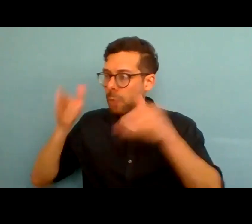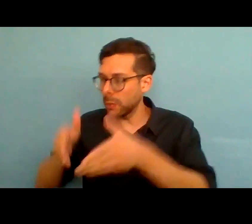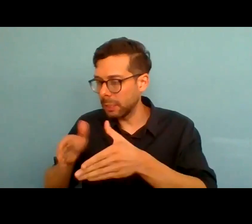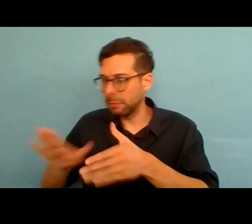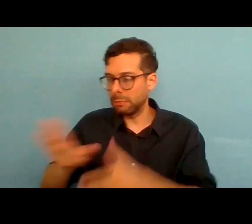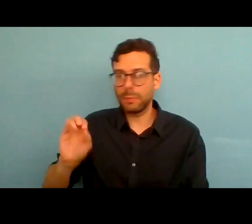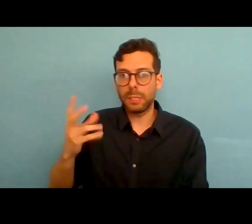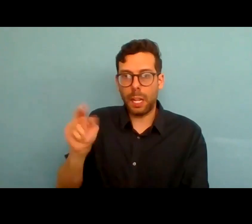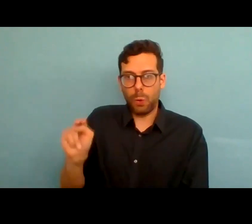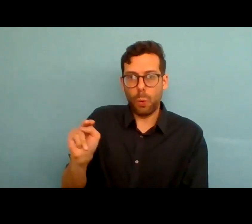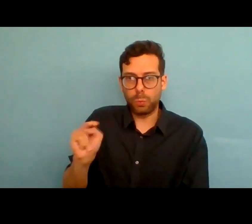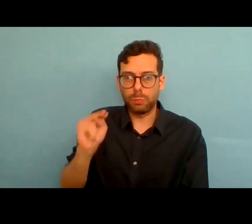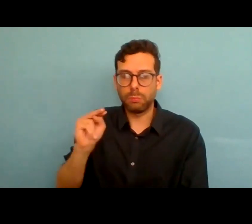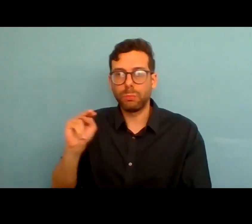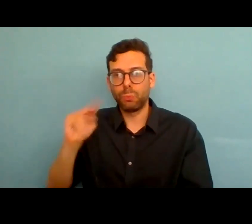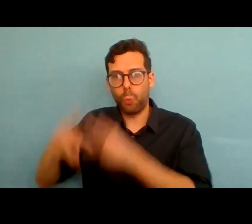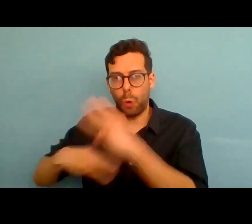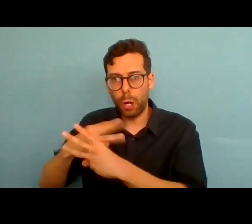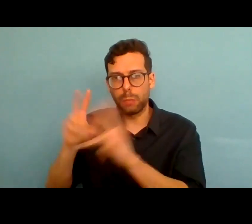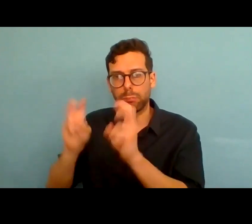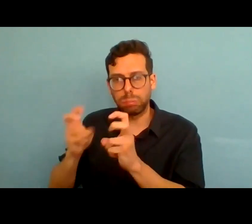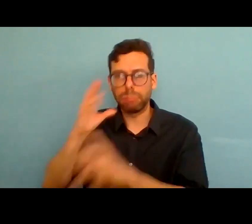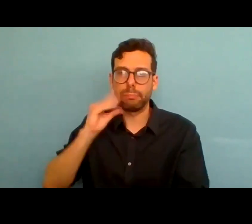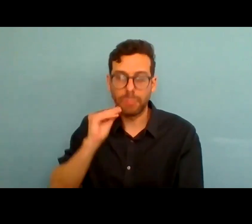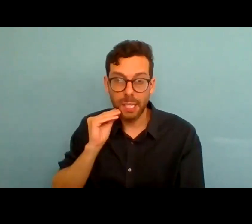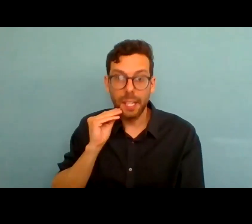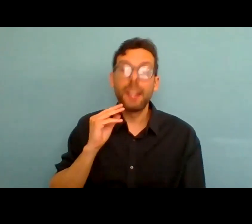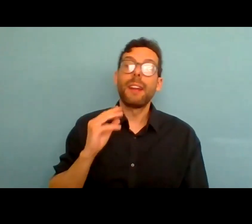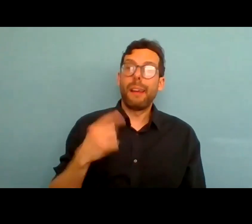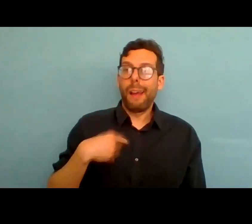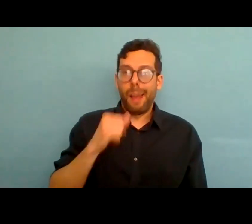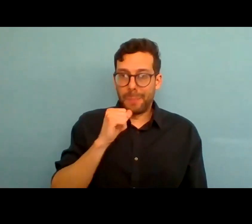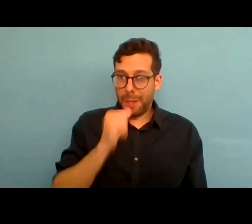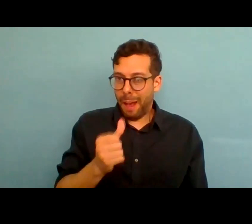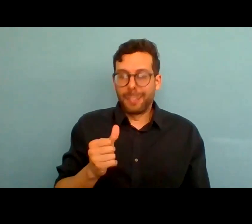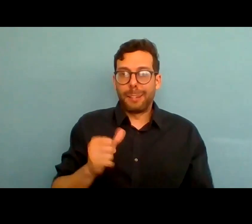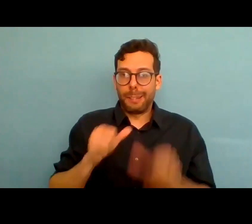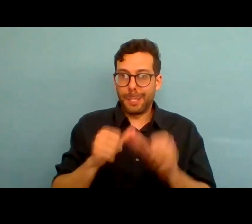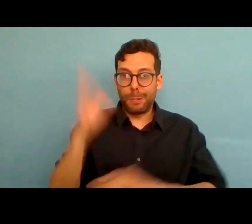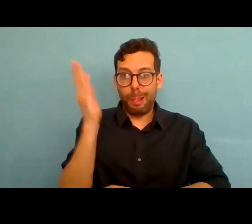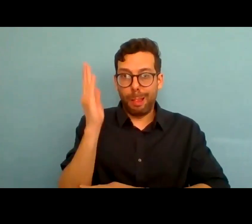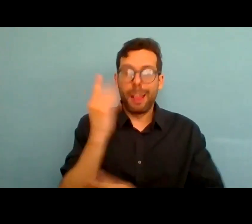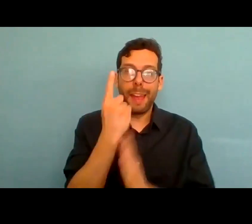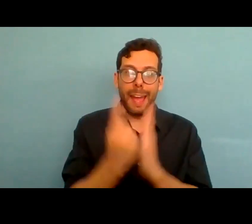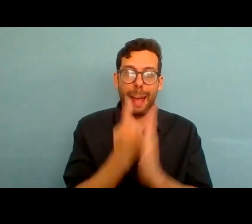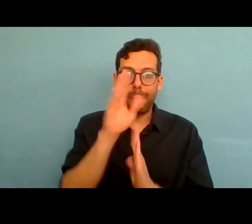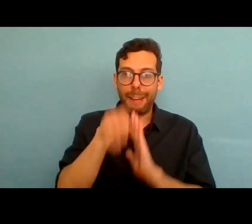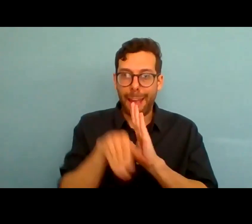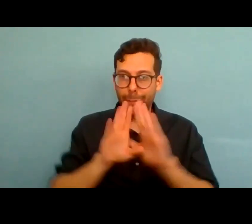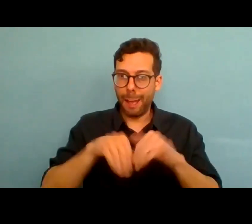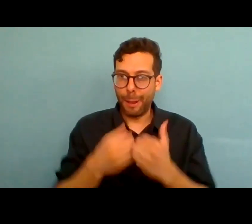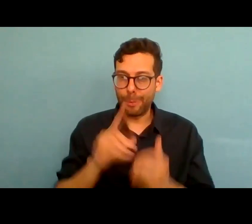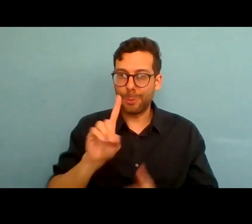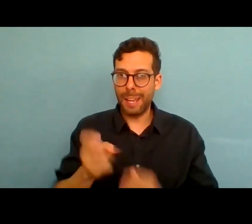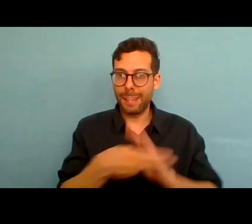spectrum, and again, I'm not going to give you the full meal, hour-and-a-half long talk that I would normally give about diagnosing autism, but that's really what we're talking about. It's how